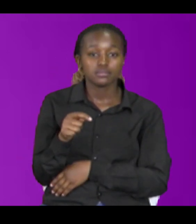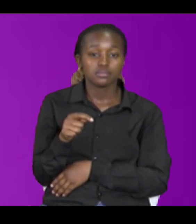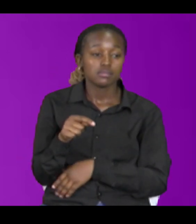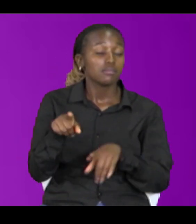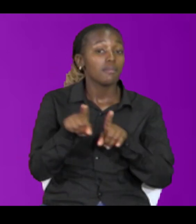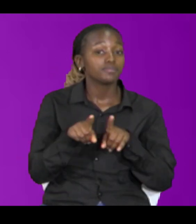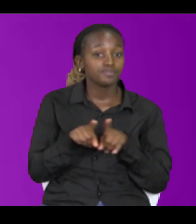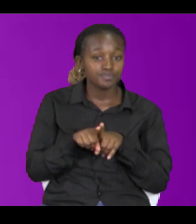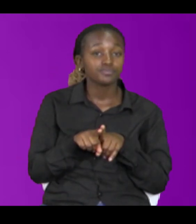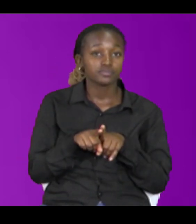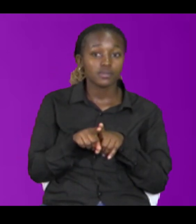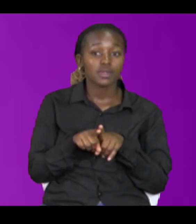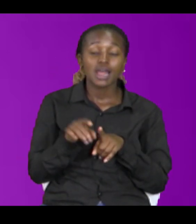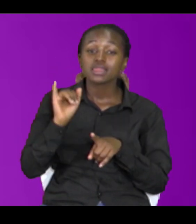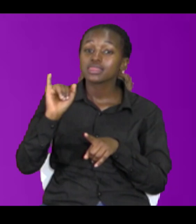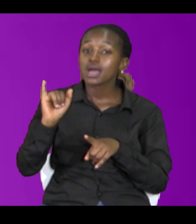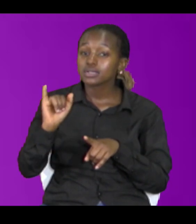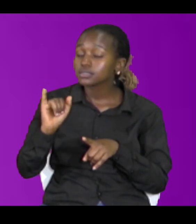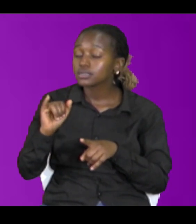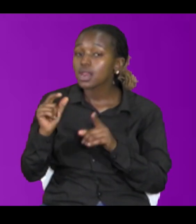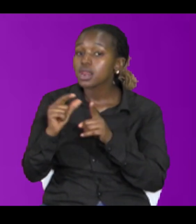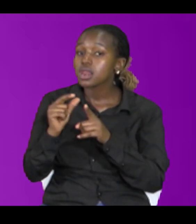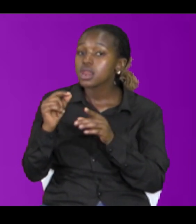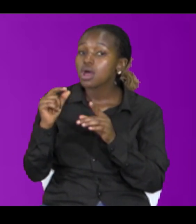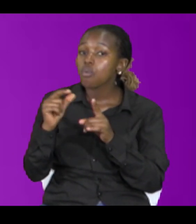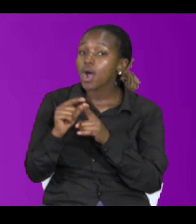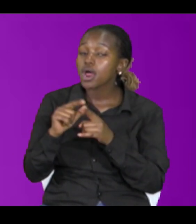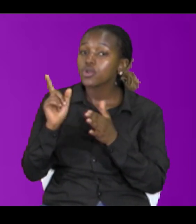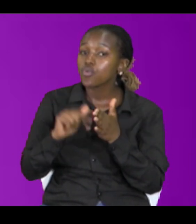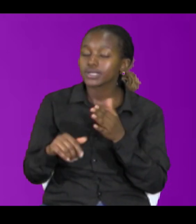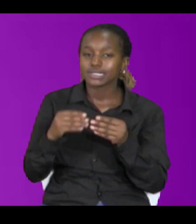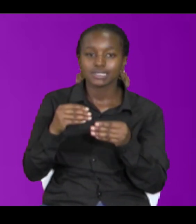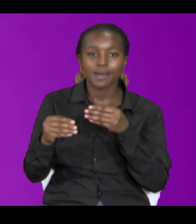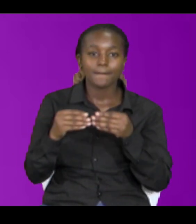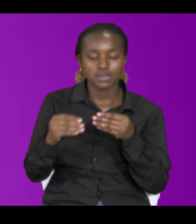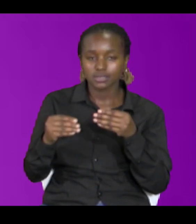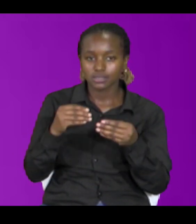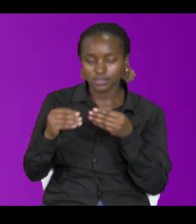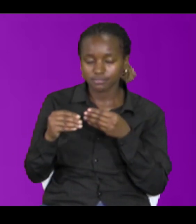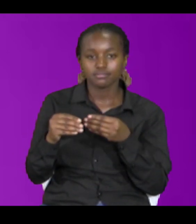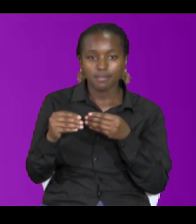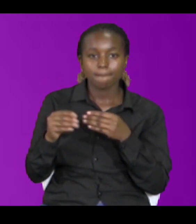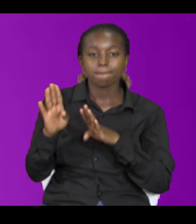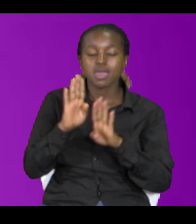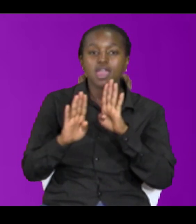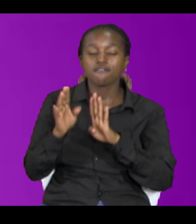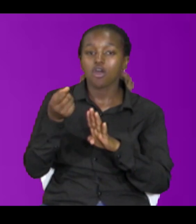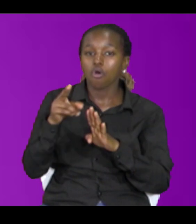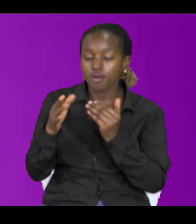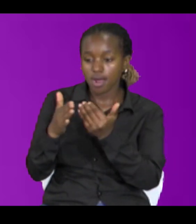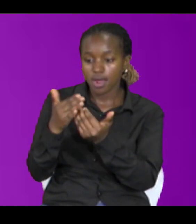They call it disability etiquette. There is a certain way that you need